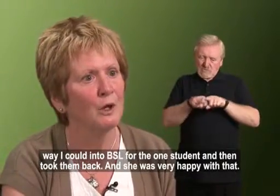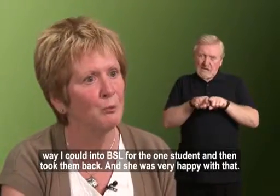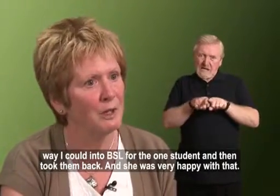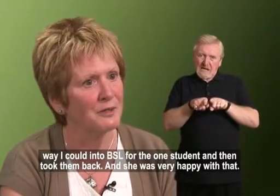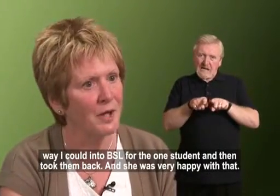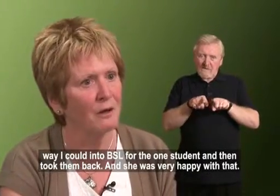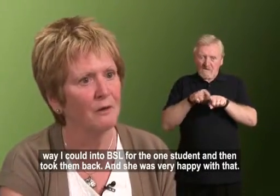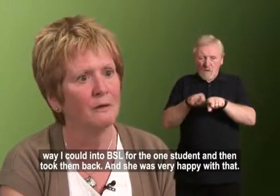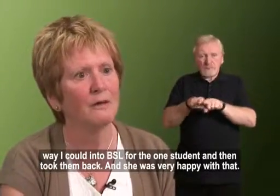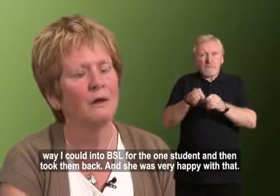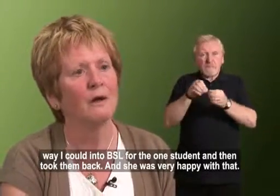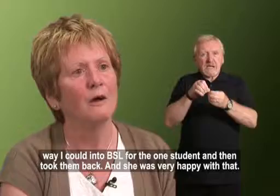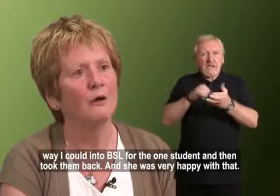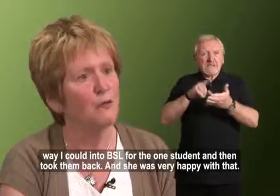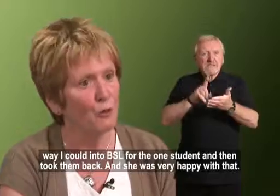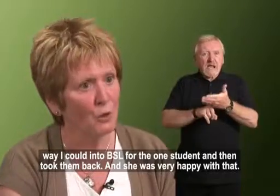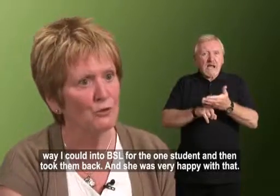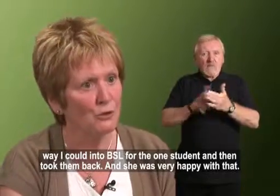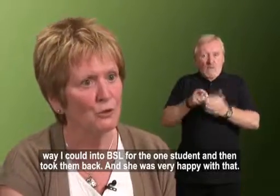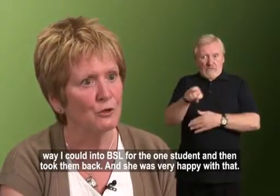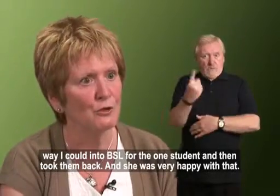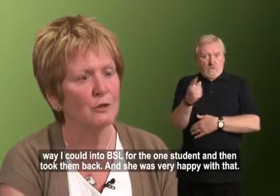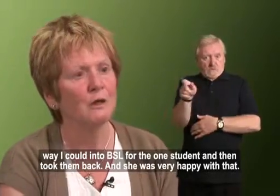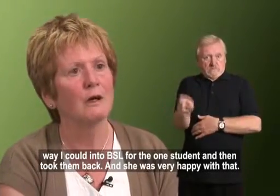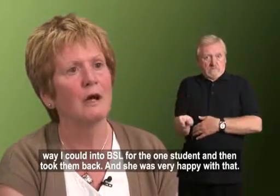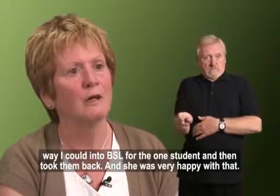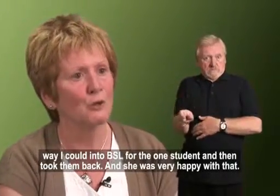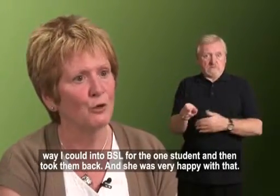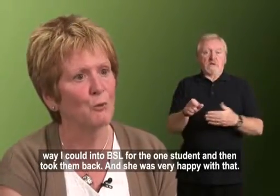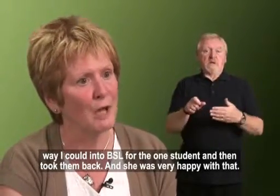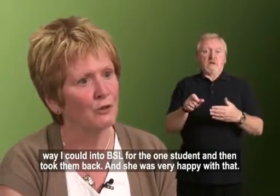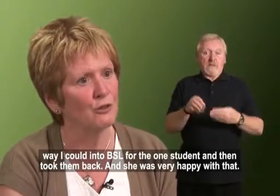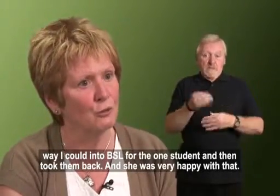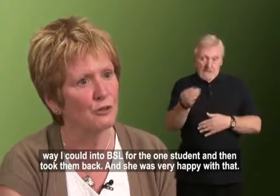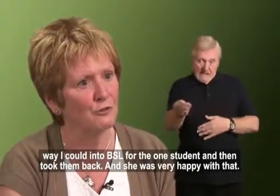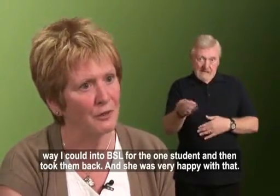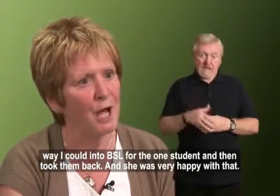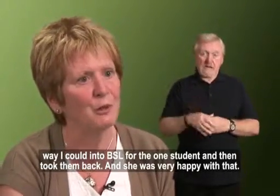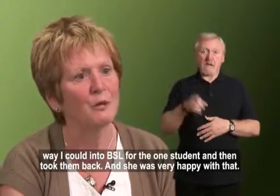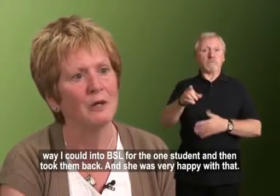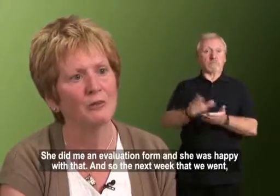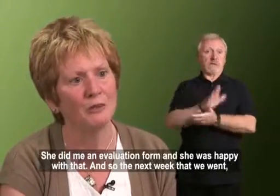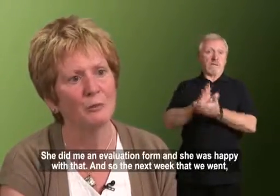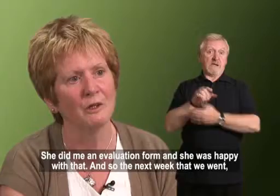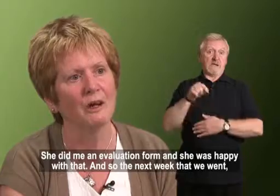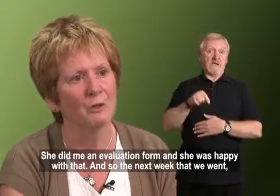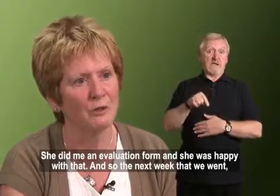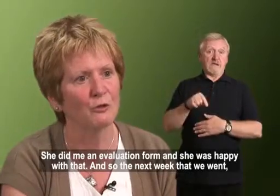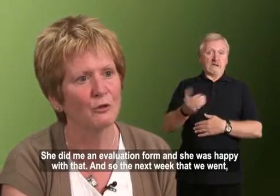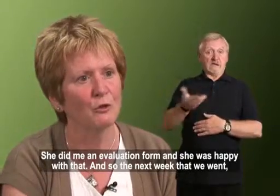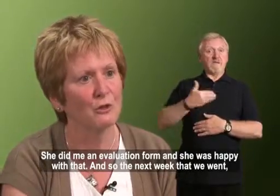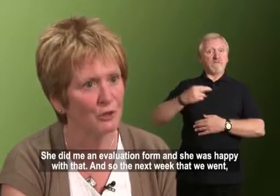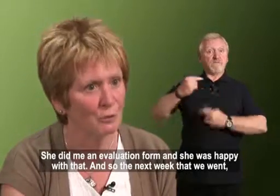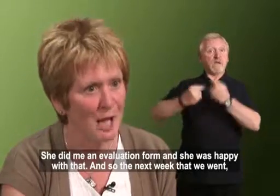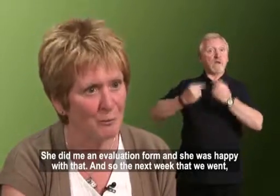into BSL for the one student, and then took them back, and she was very happy with that. She did me an